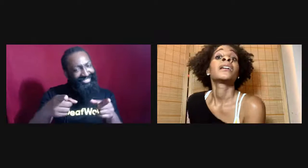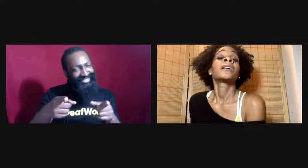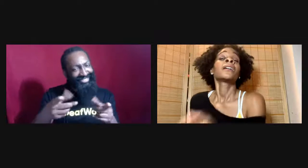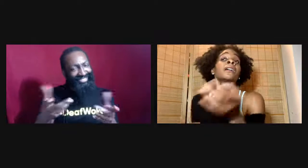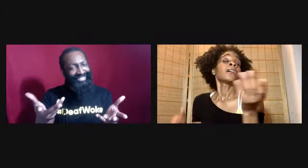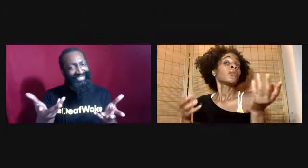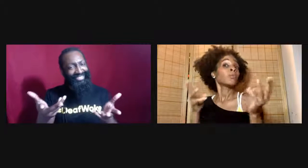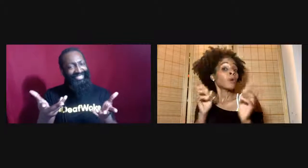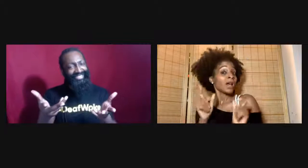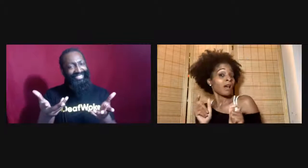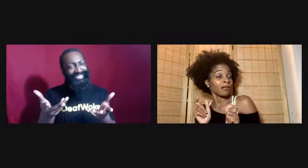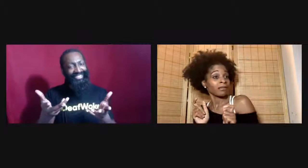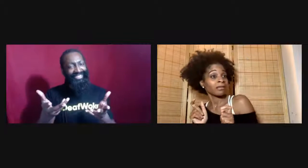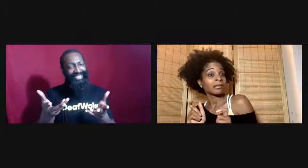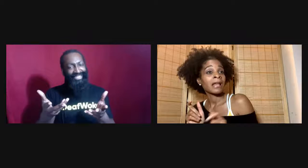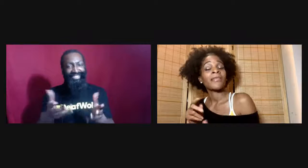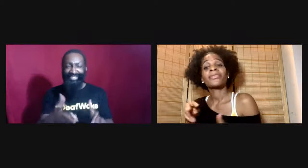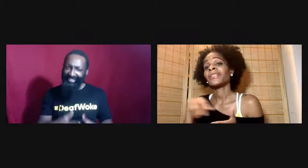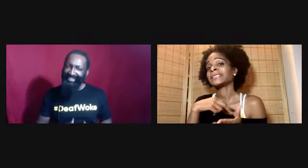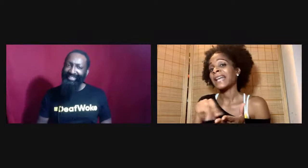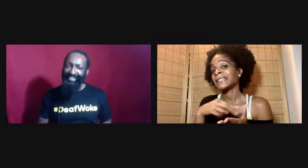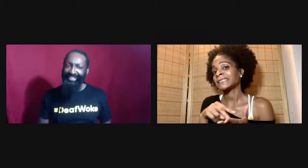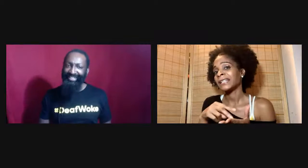You're still actressing and dancing?